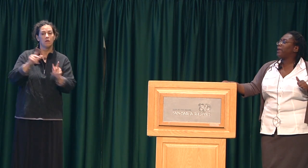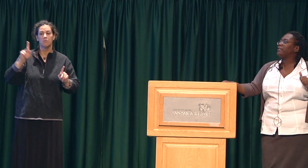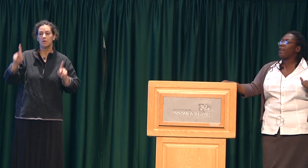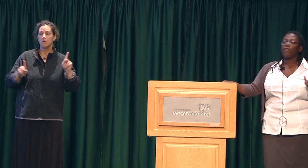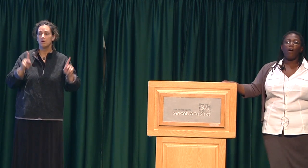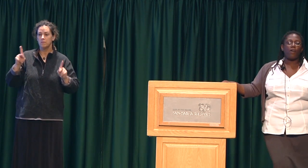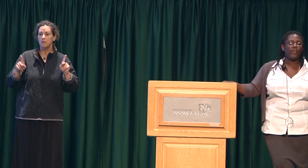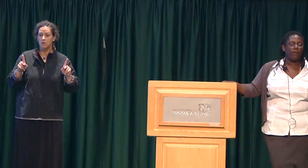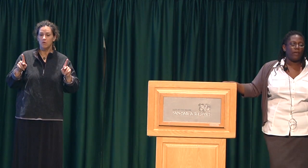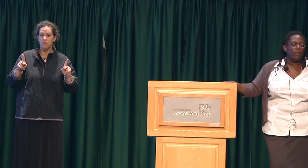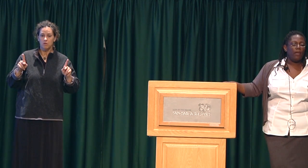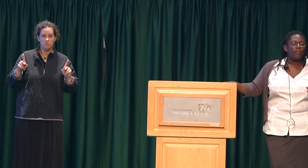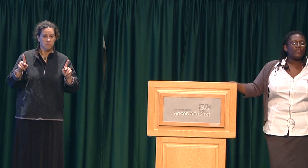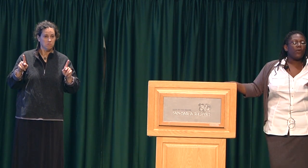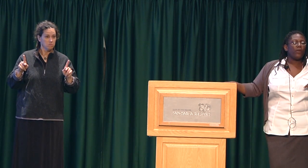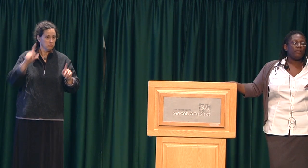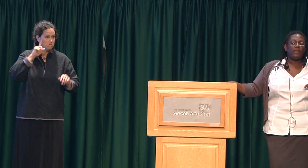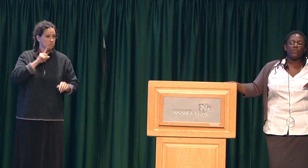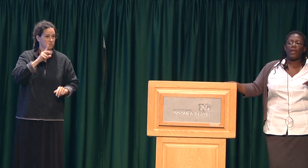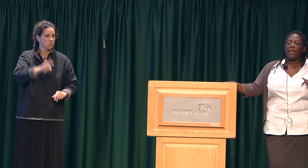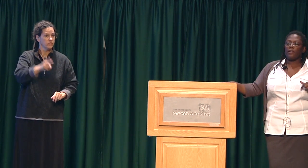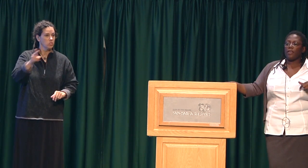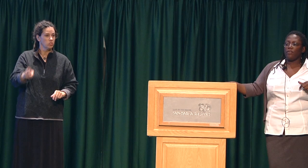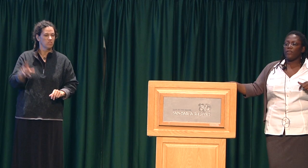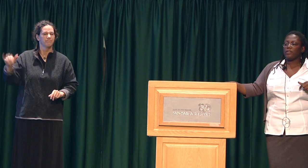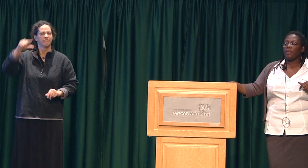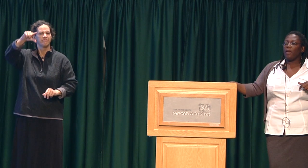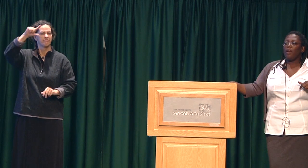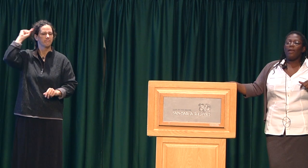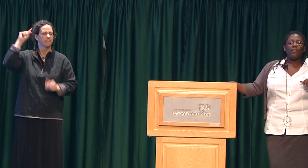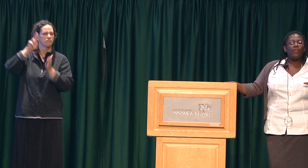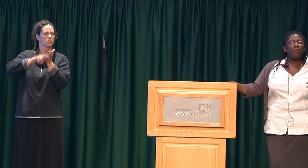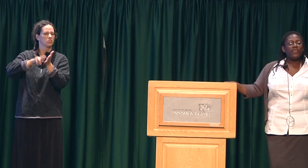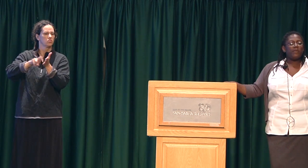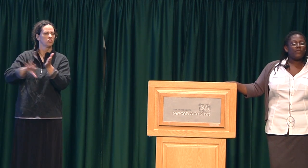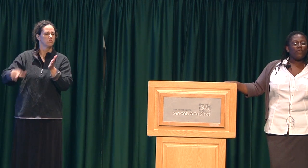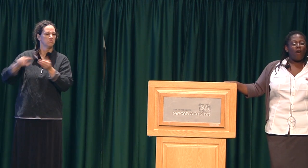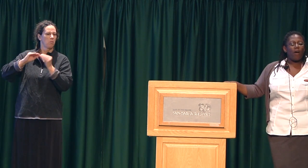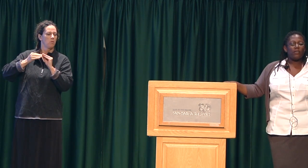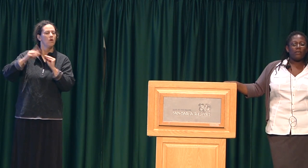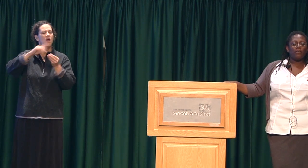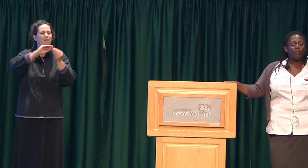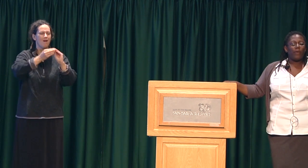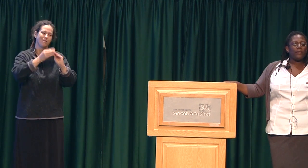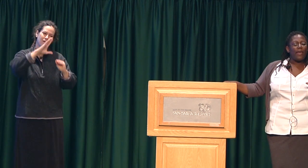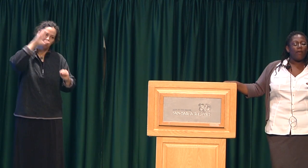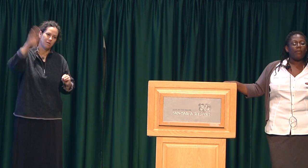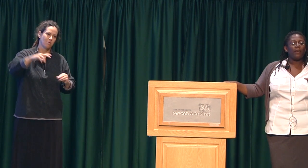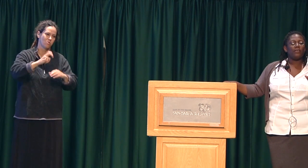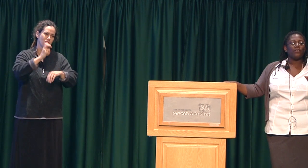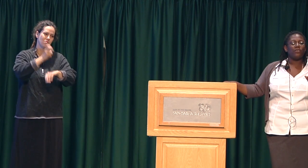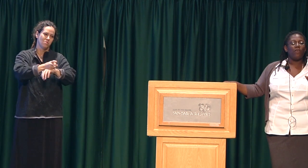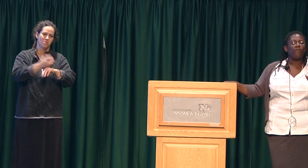report being deaf or hard of hearing. That's according to Mitchell at Gallaudet University. The numbers have been sort of hard to break